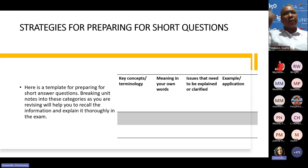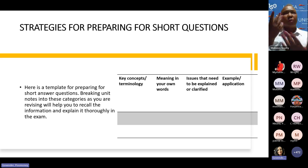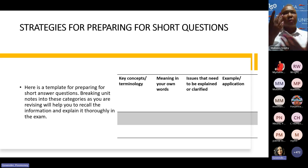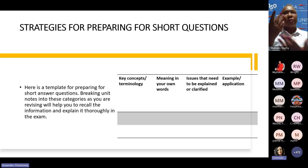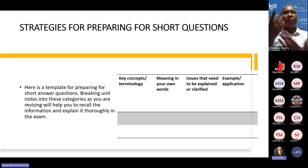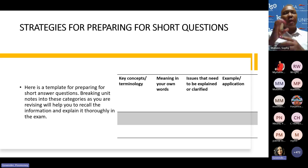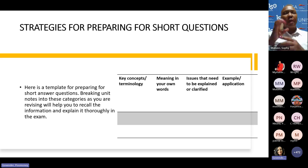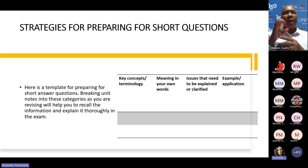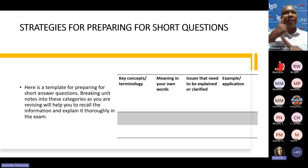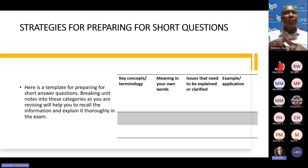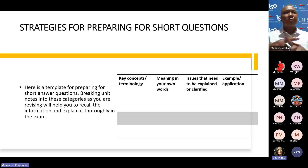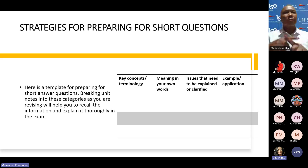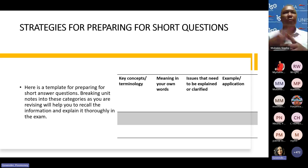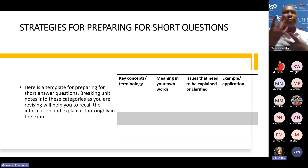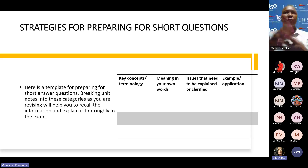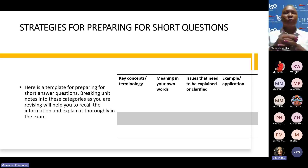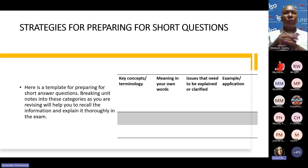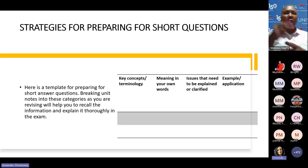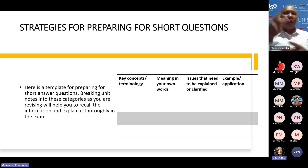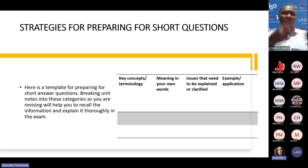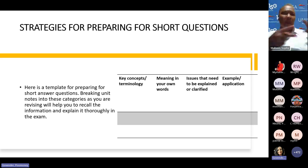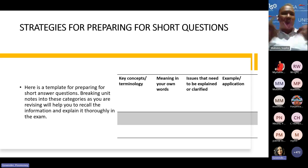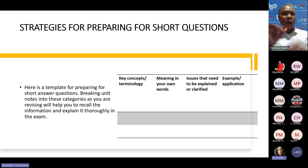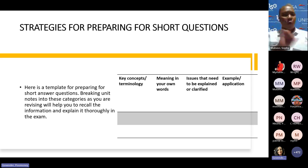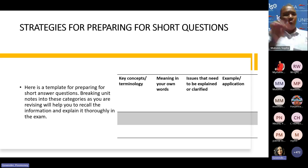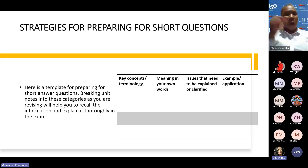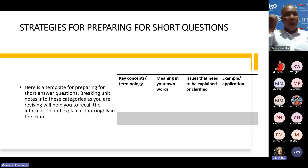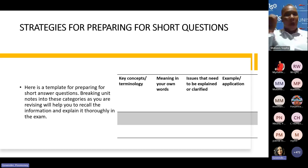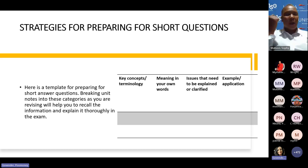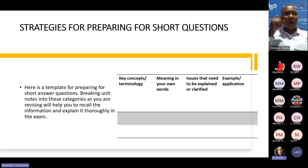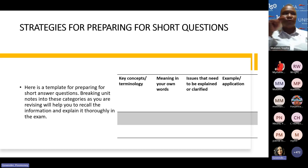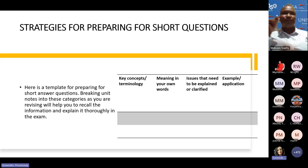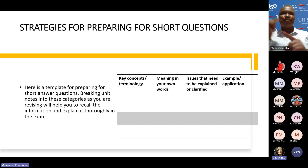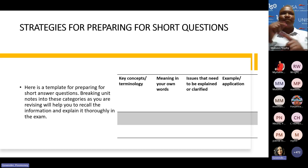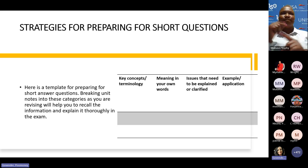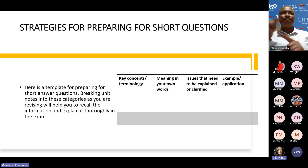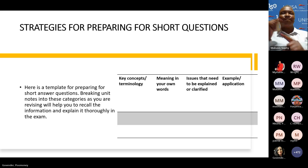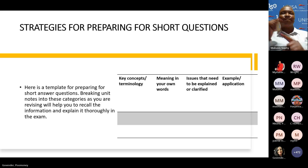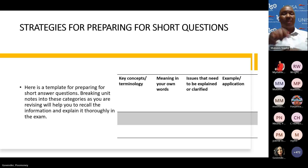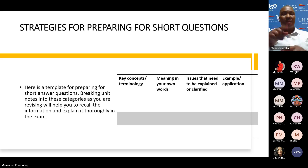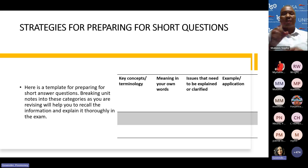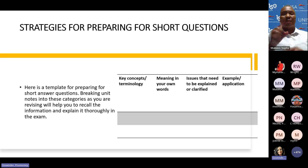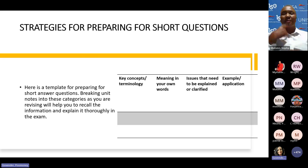to illustrate your understanding of this particular concept.